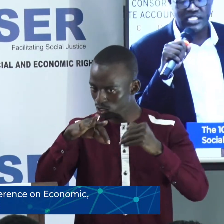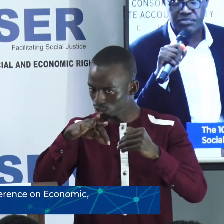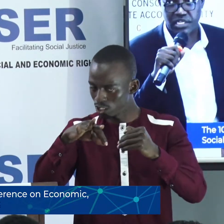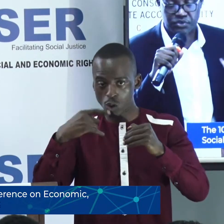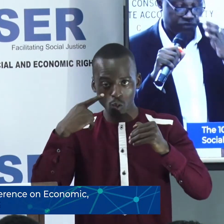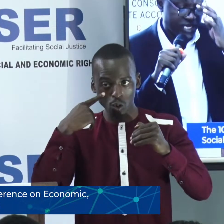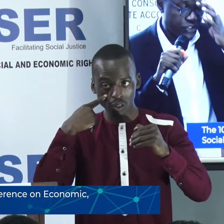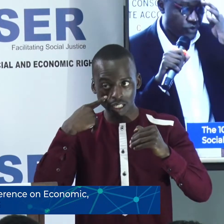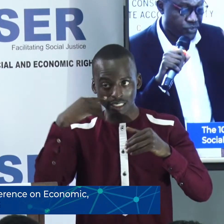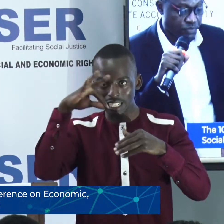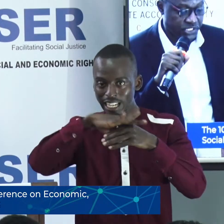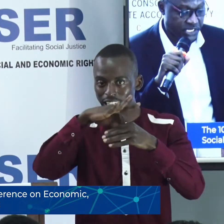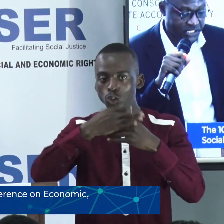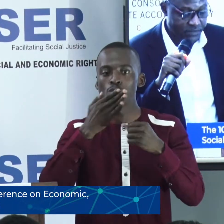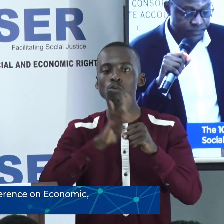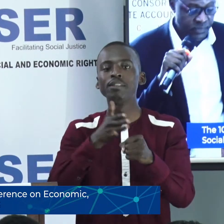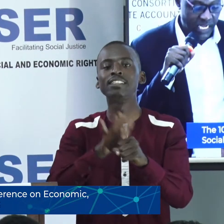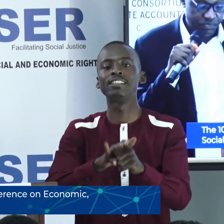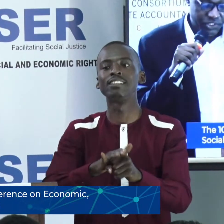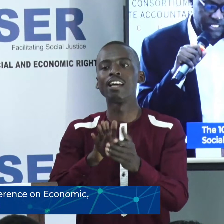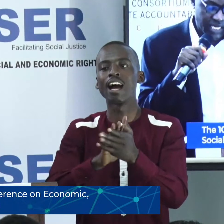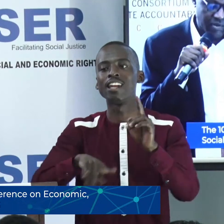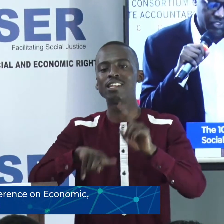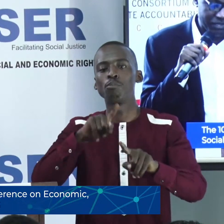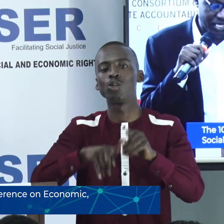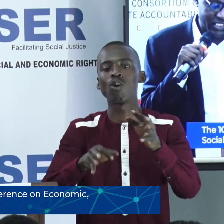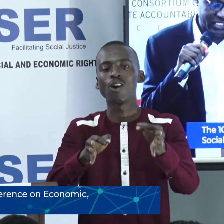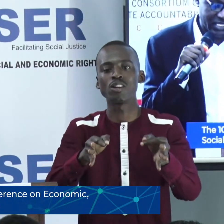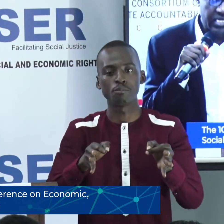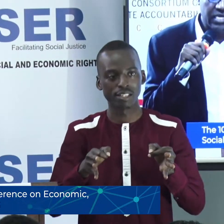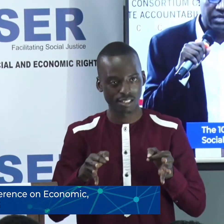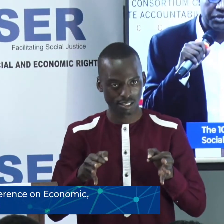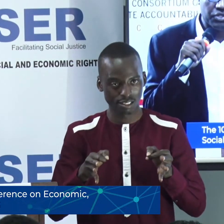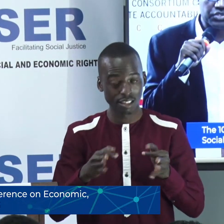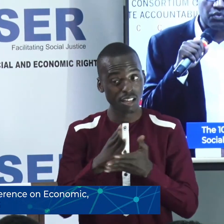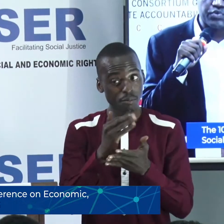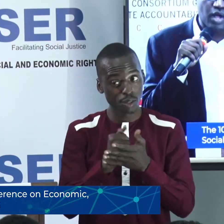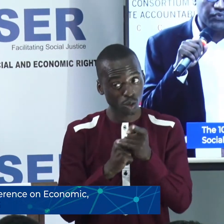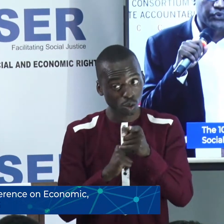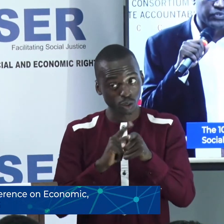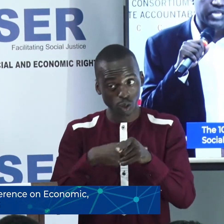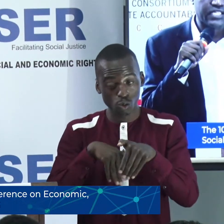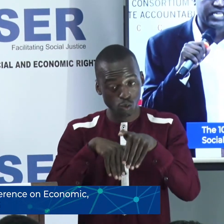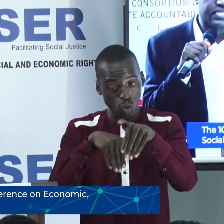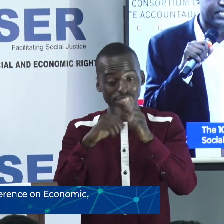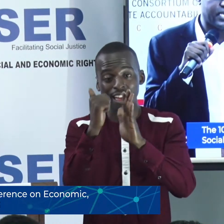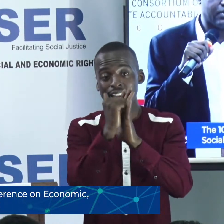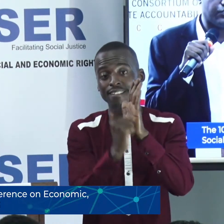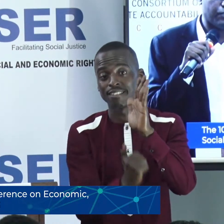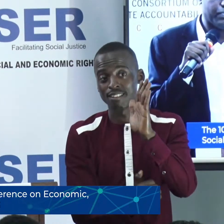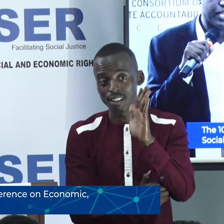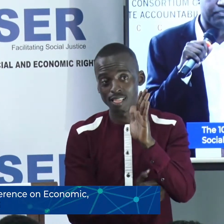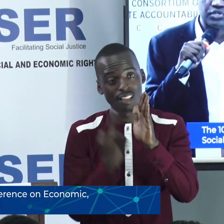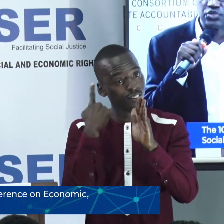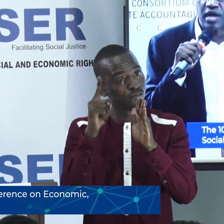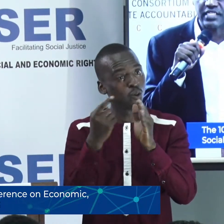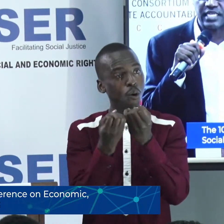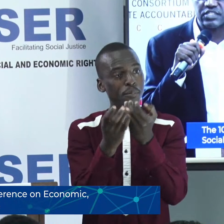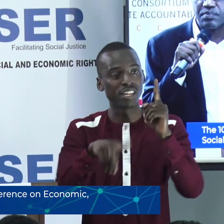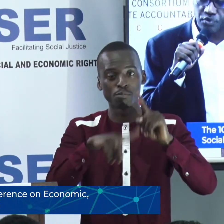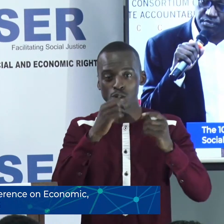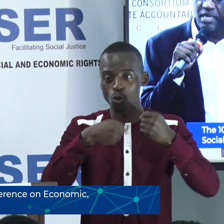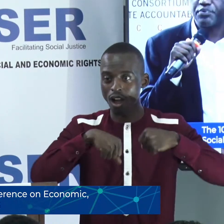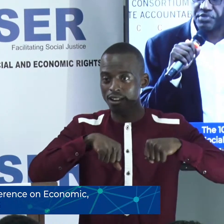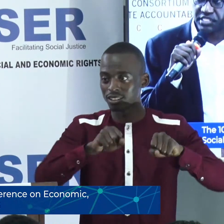the subject of election promises and political accountability, because when one followed the agenda then, for many political actors,